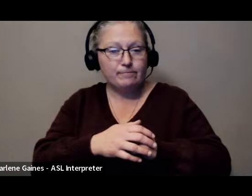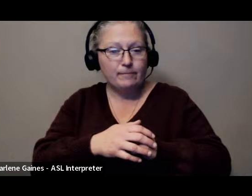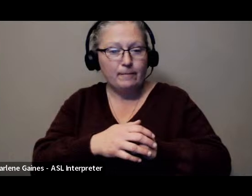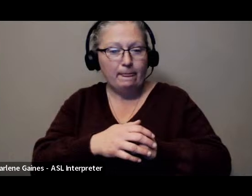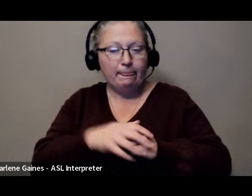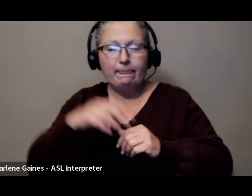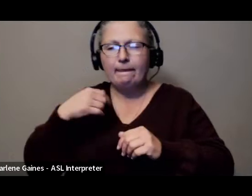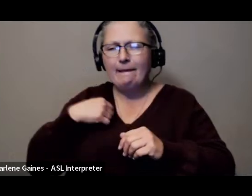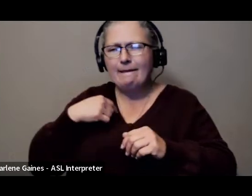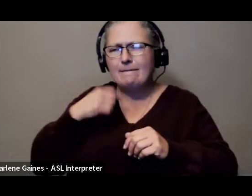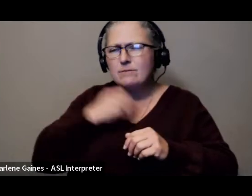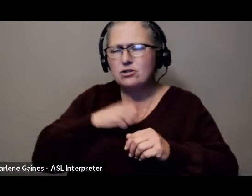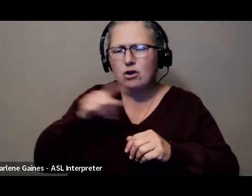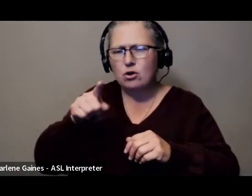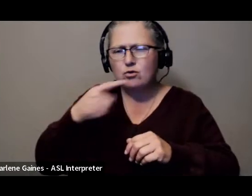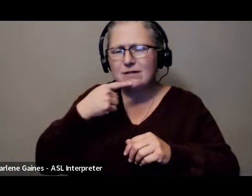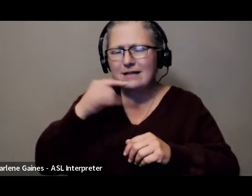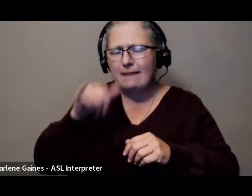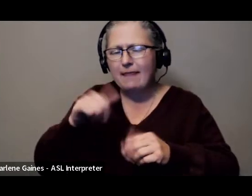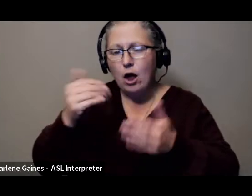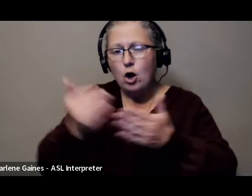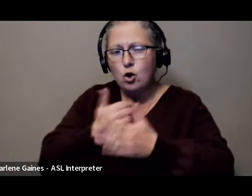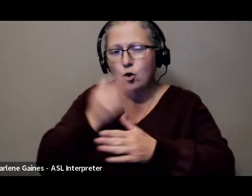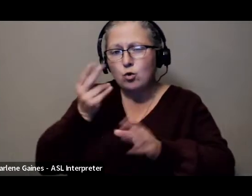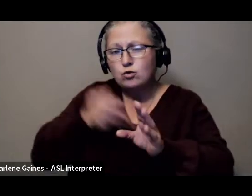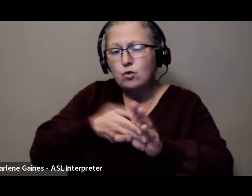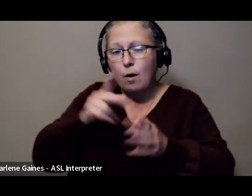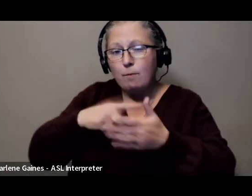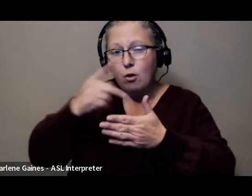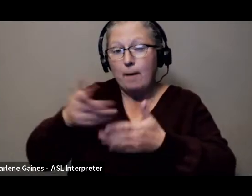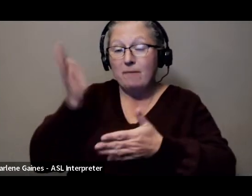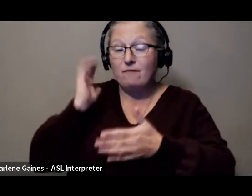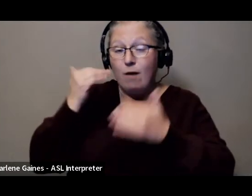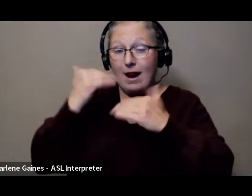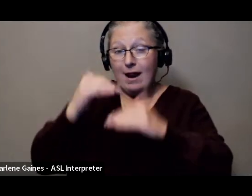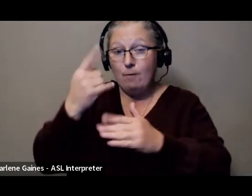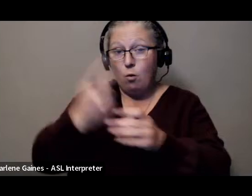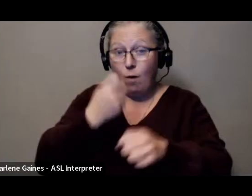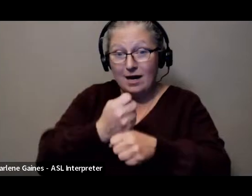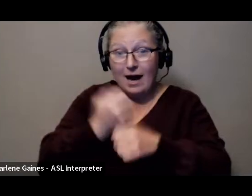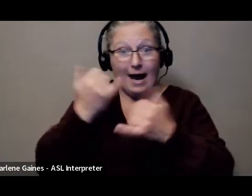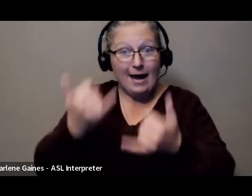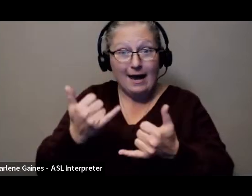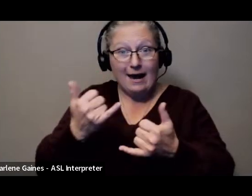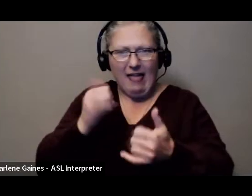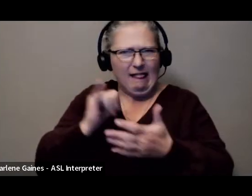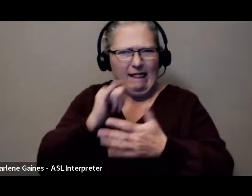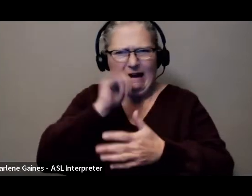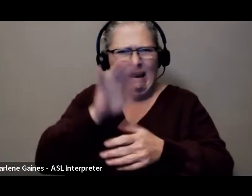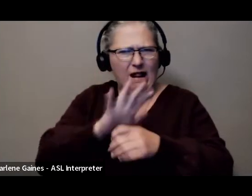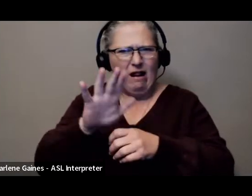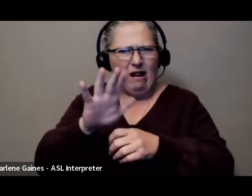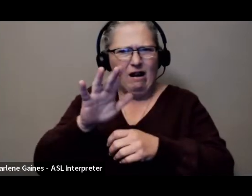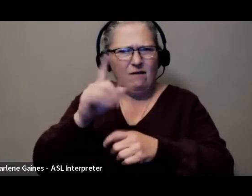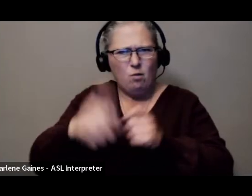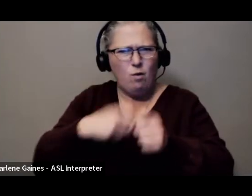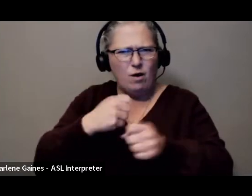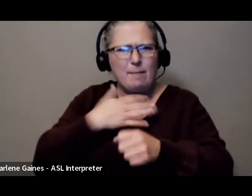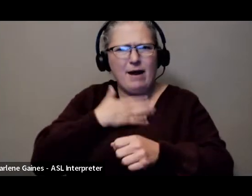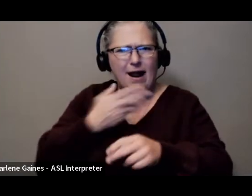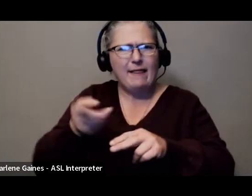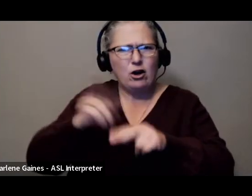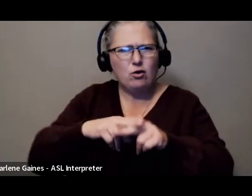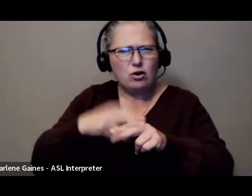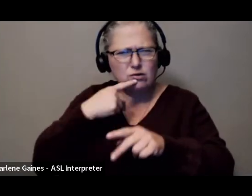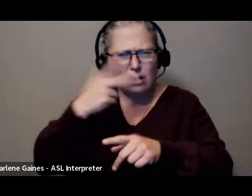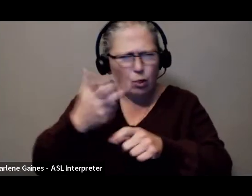So I'm sorry. So you just said that the newcomer program used to be limited to 1 year. That's not long enough. So that's great that they increased it. What they increased it